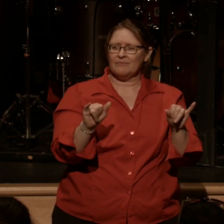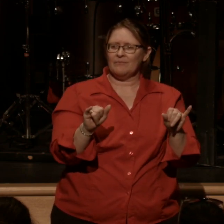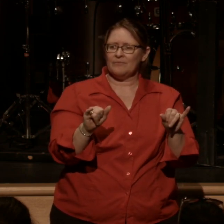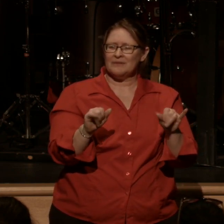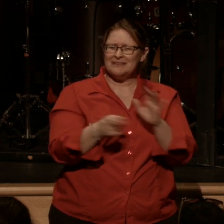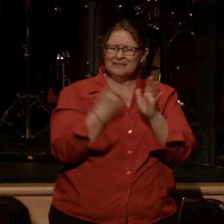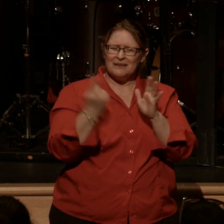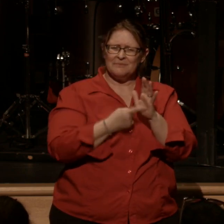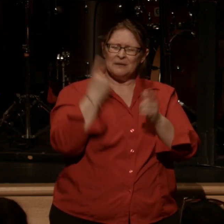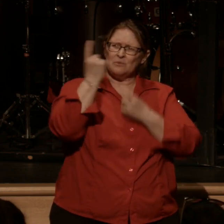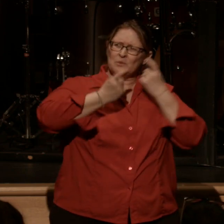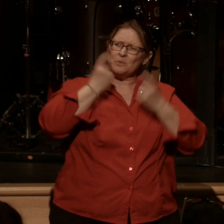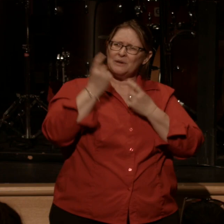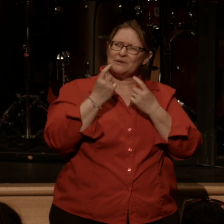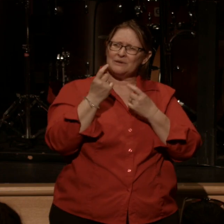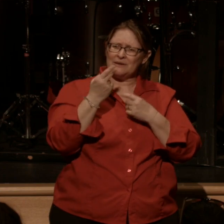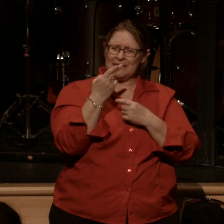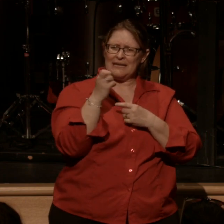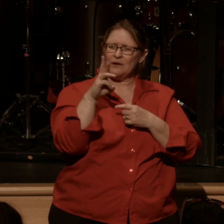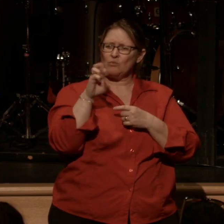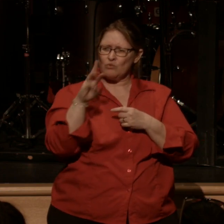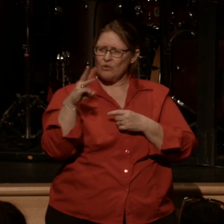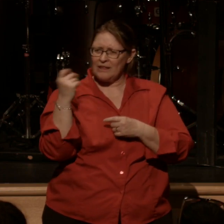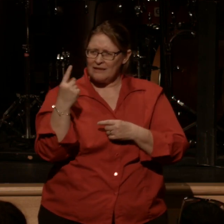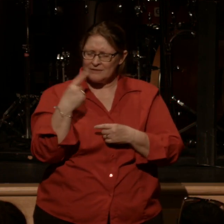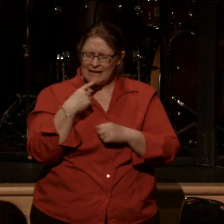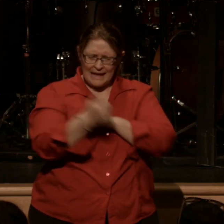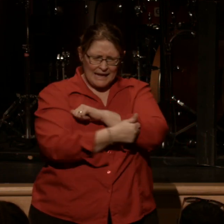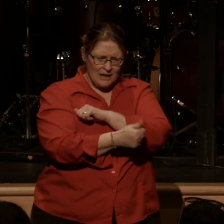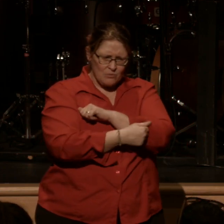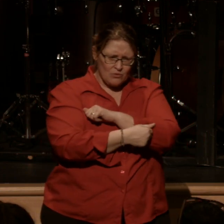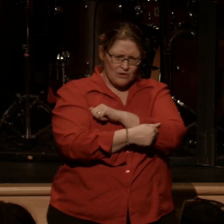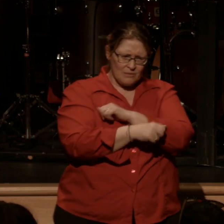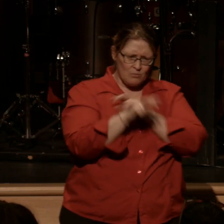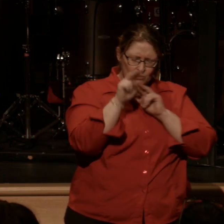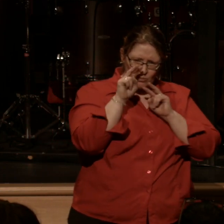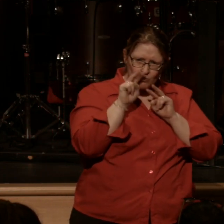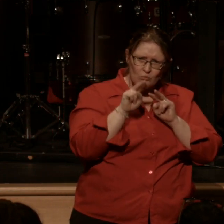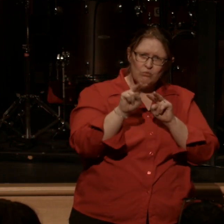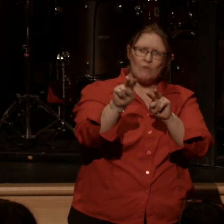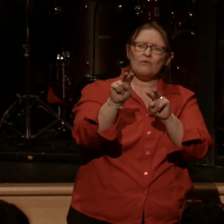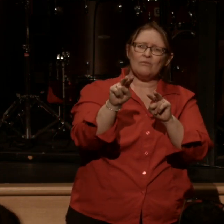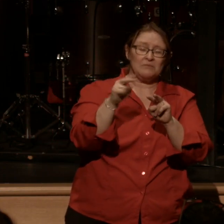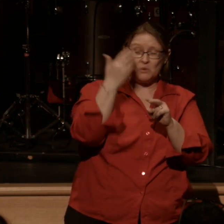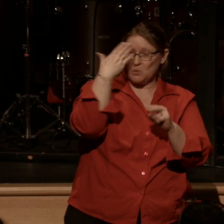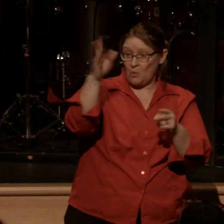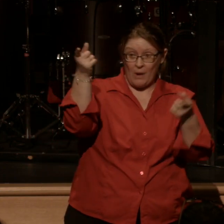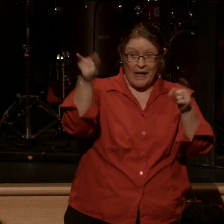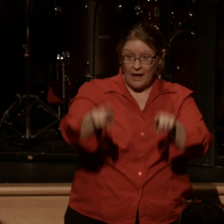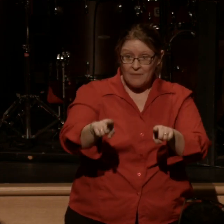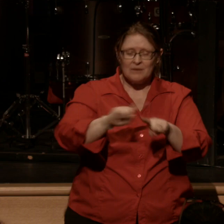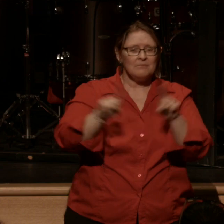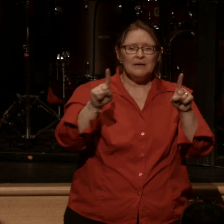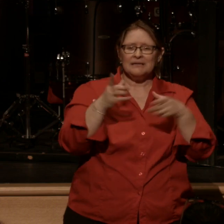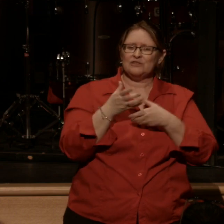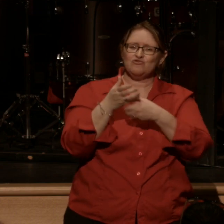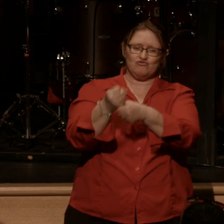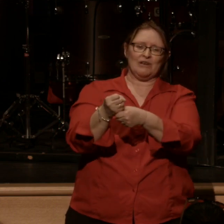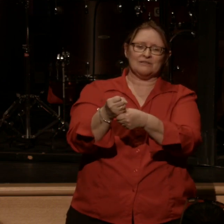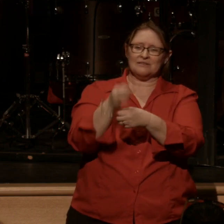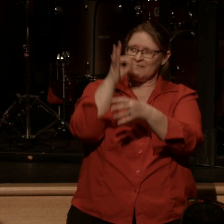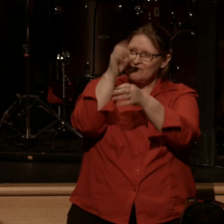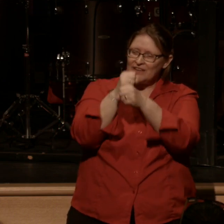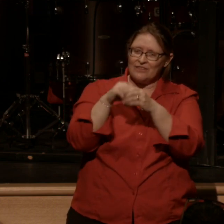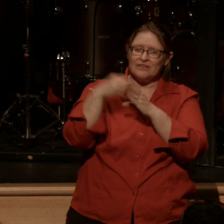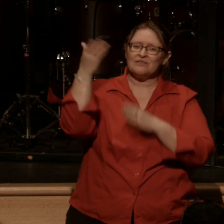And sometimes we wonder, like Hebrews 11 says, Abraham looked forward even though he didn't know what was going to happen, but he trusted and had faith